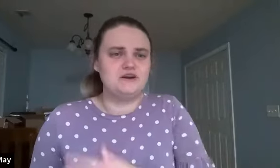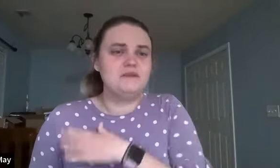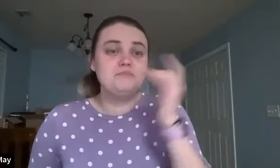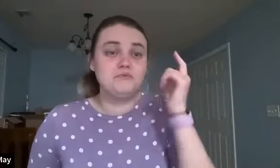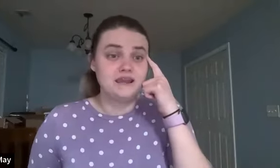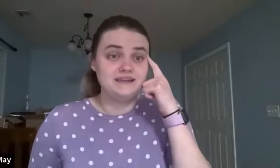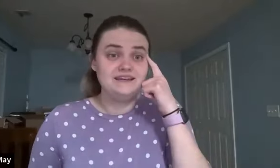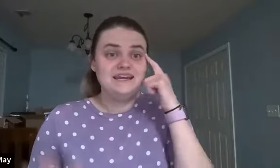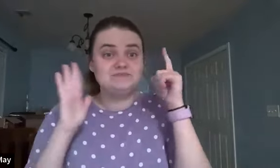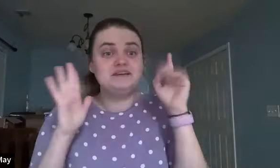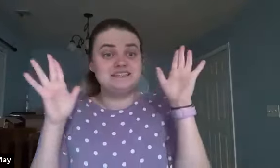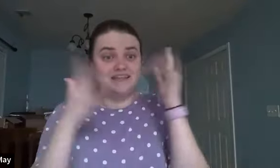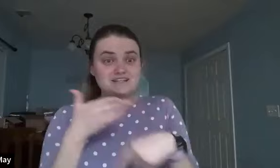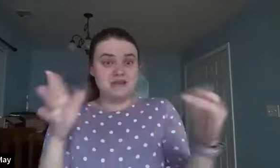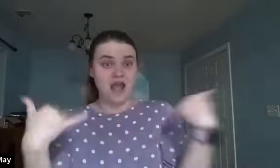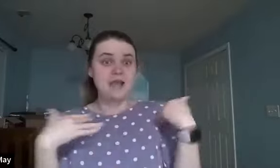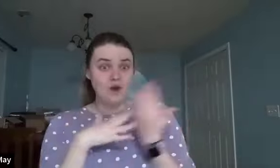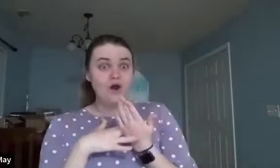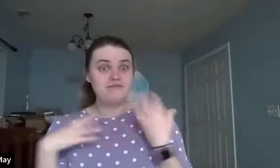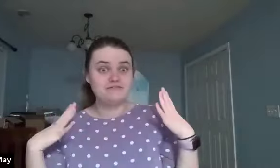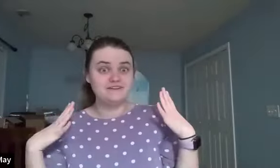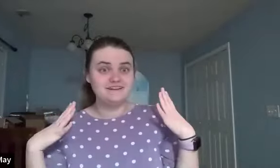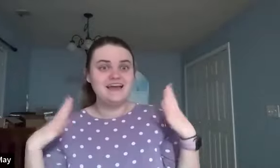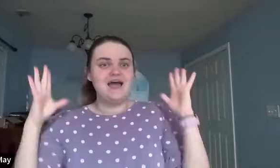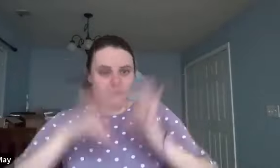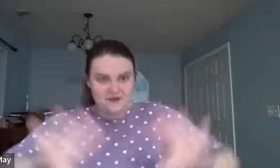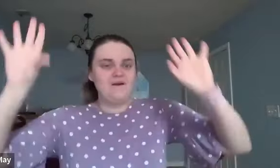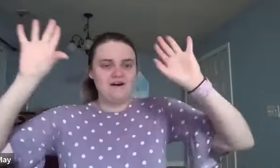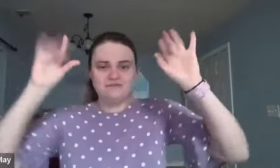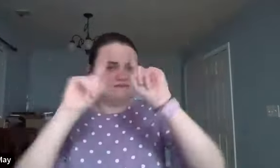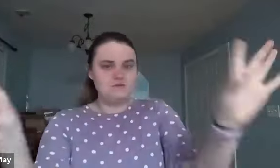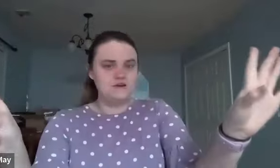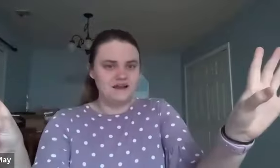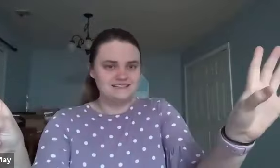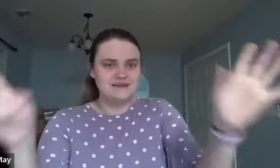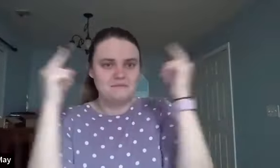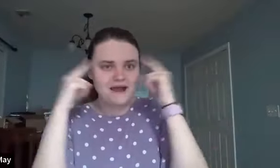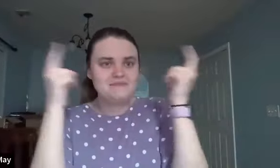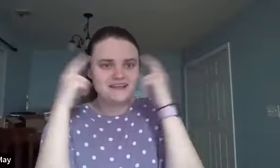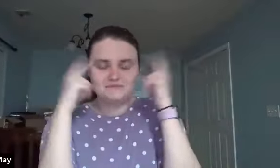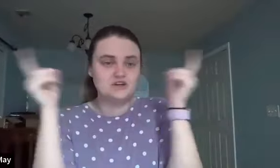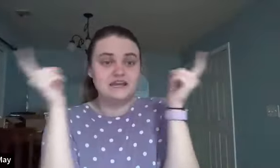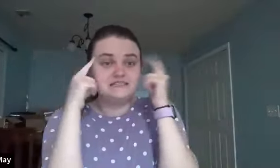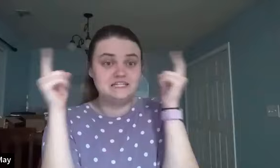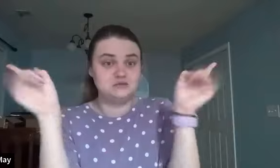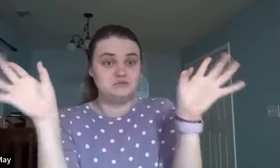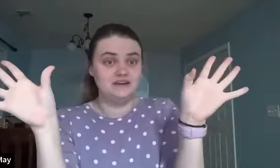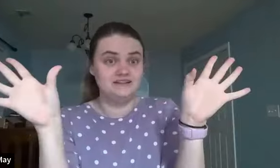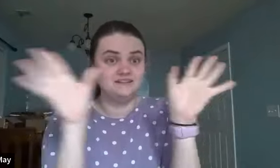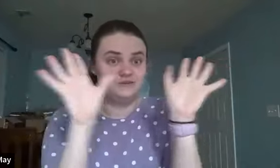My brain is because next week I'm off. We're off, even though we're not. My mind, I'm sorry. It's teacher brain, guys.